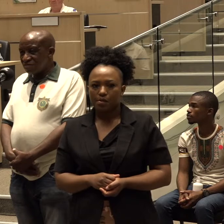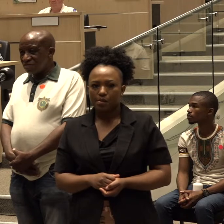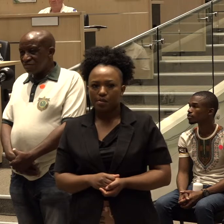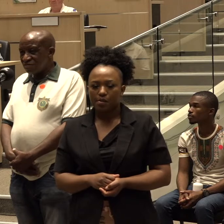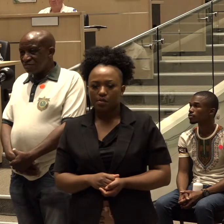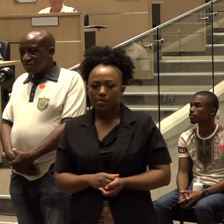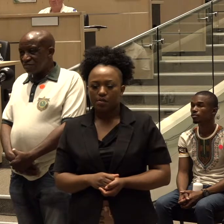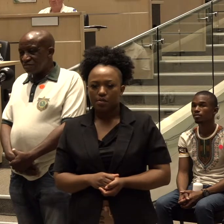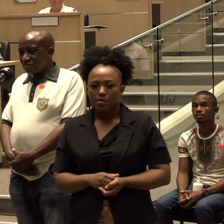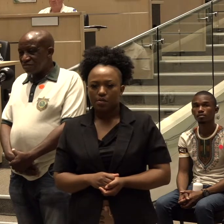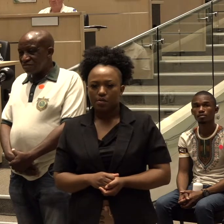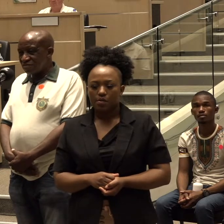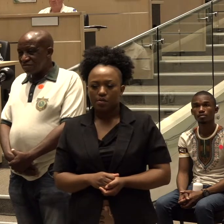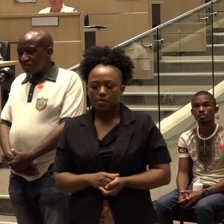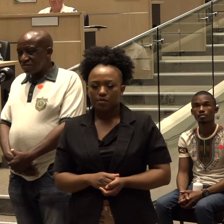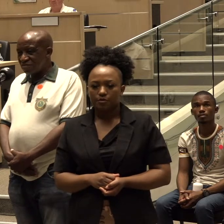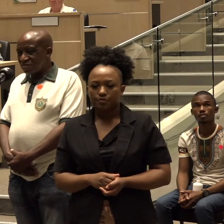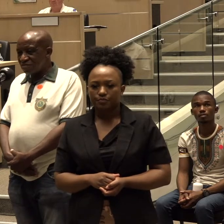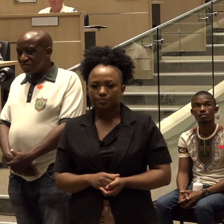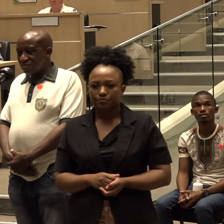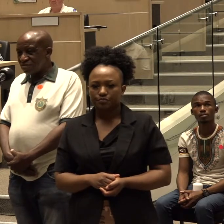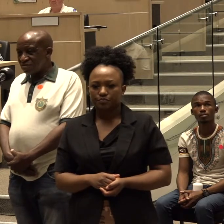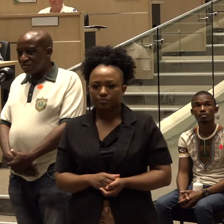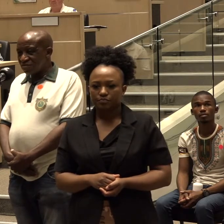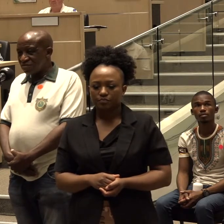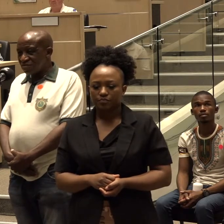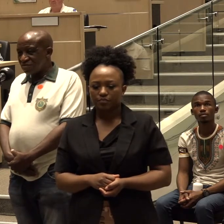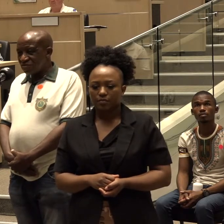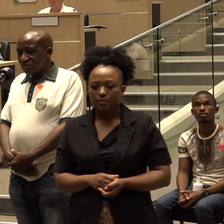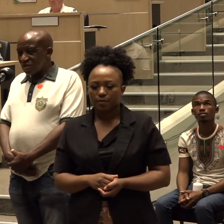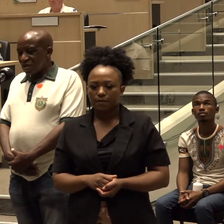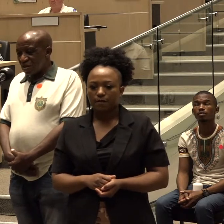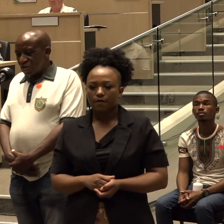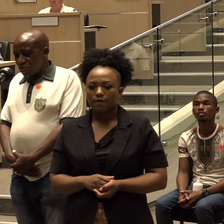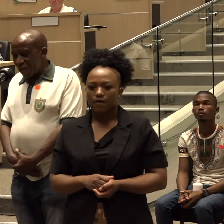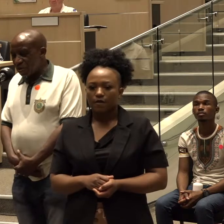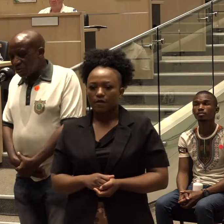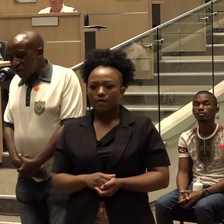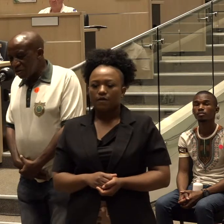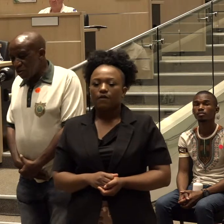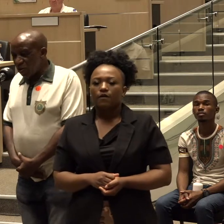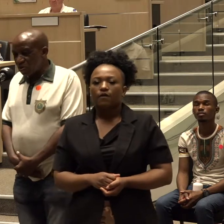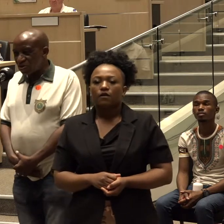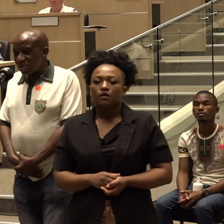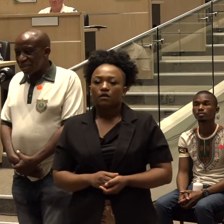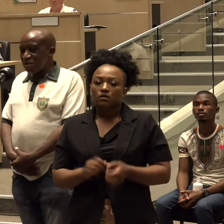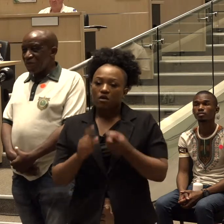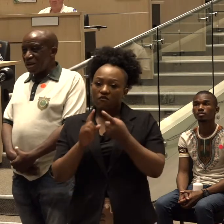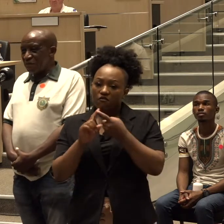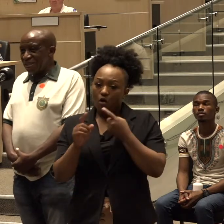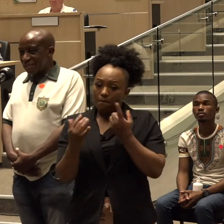problems or in issues that really affect Hawkers foreign